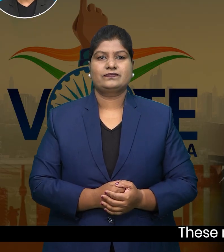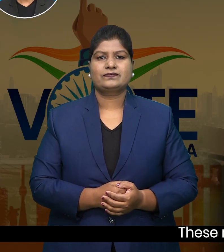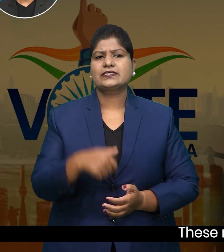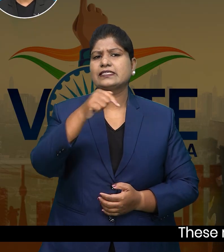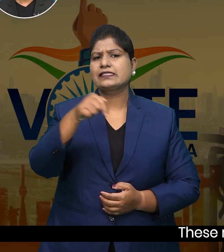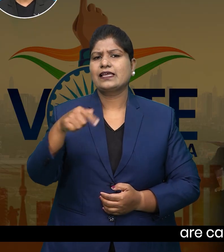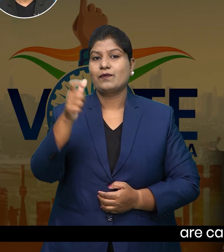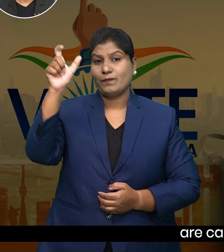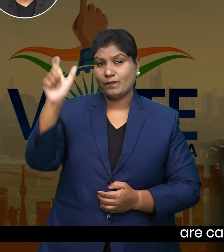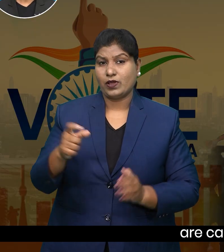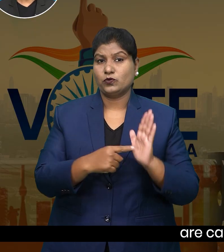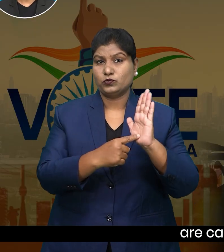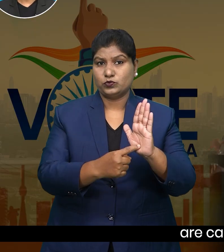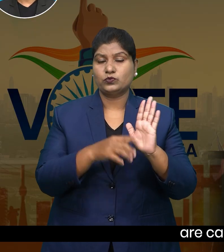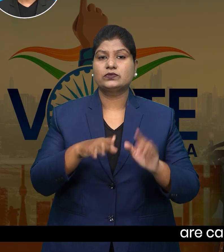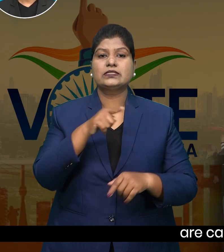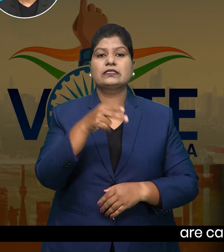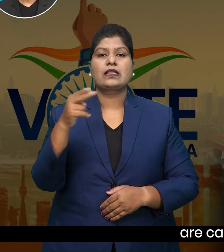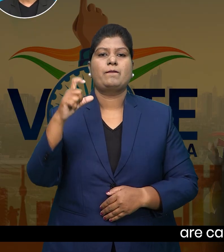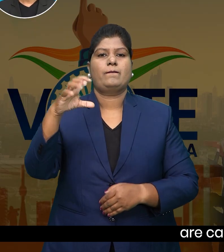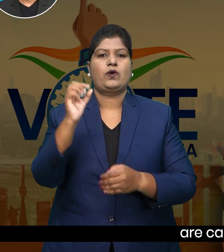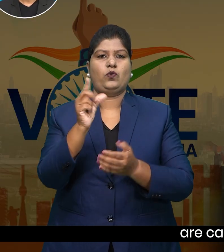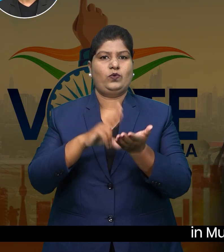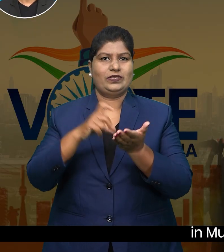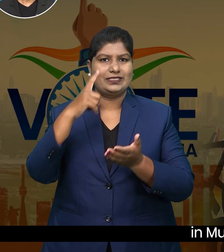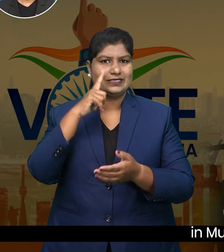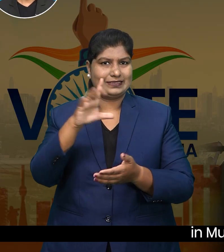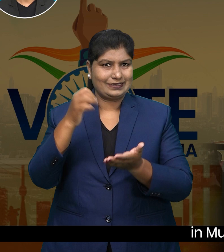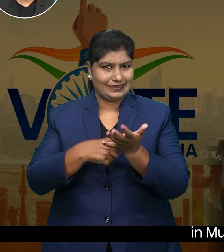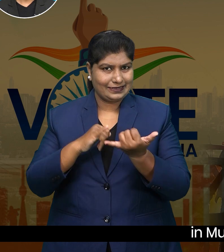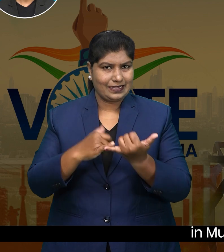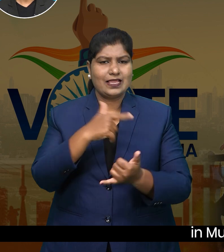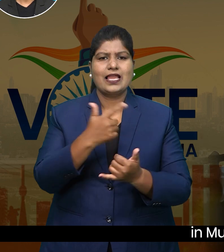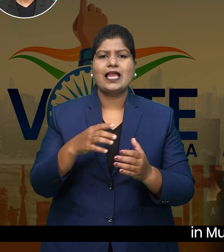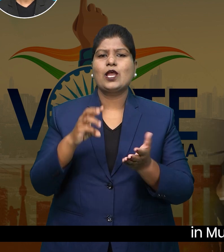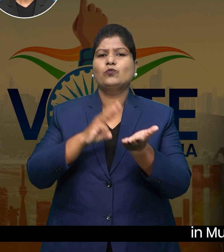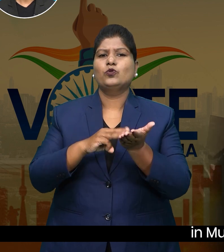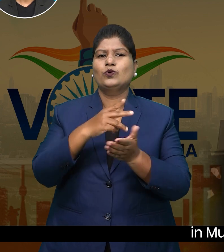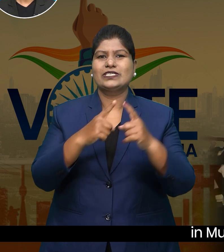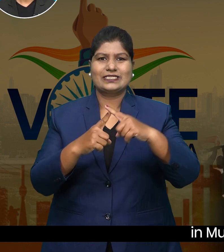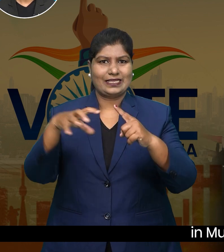These representatives are called councillors in municipal towns